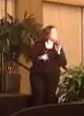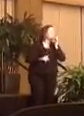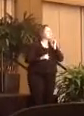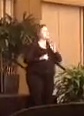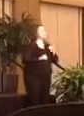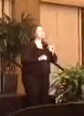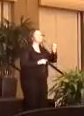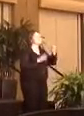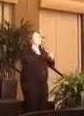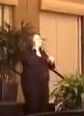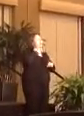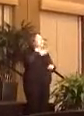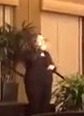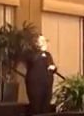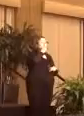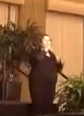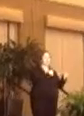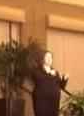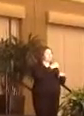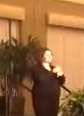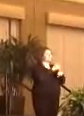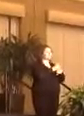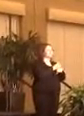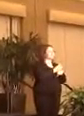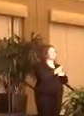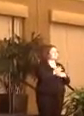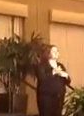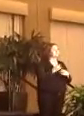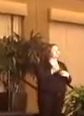Okay, so hi, I'm a freshman here, and I just wanted to know what made you